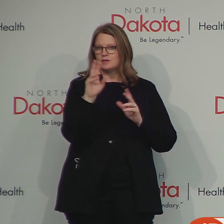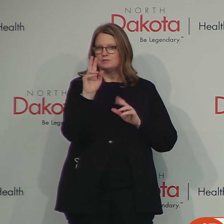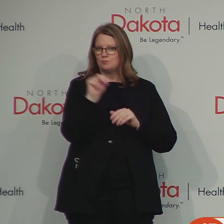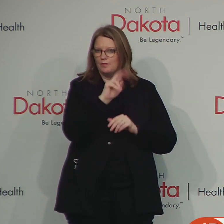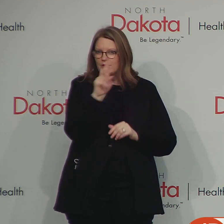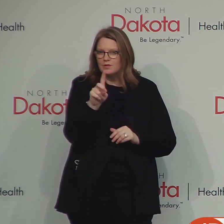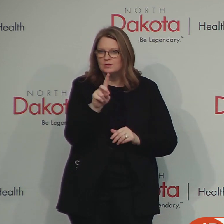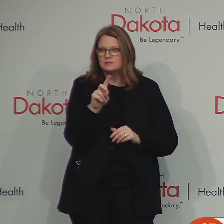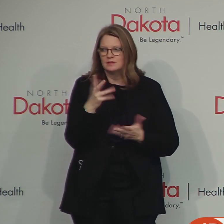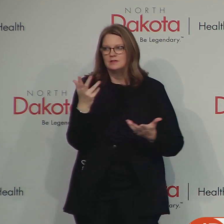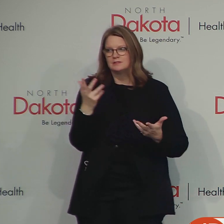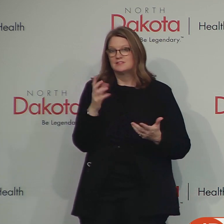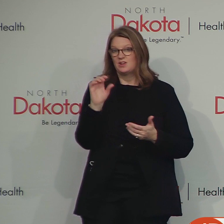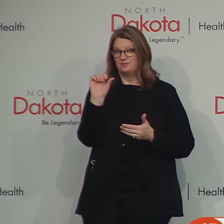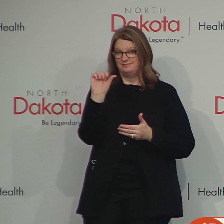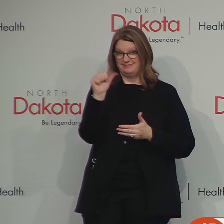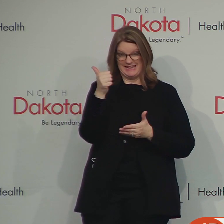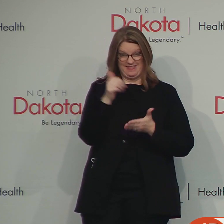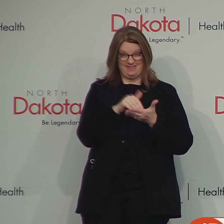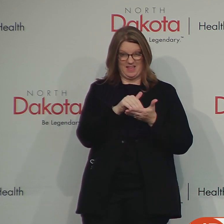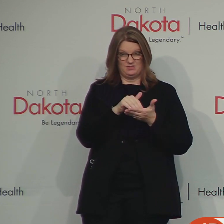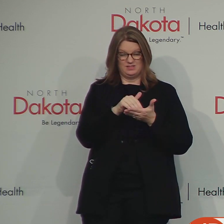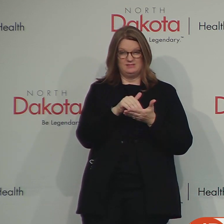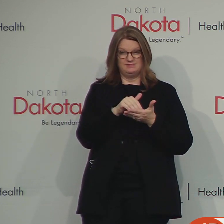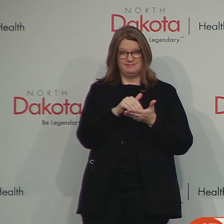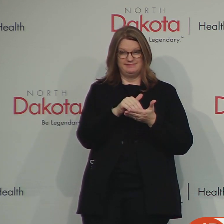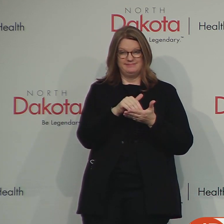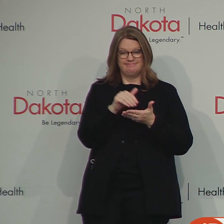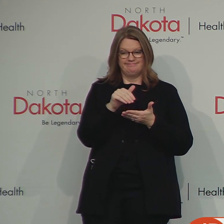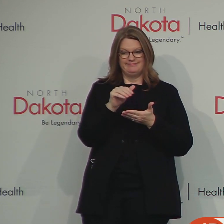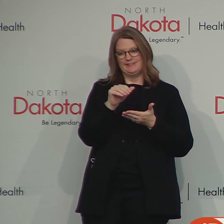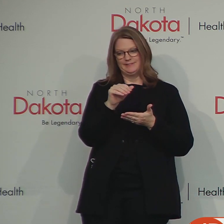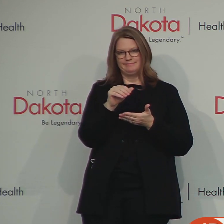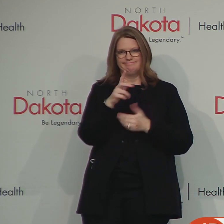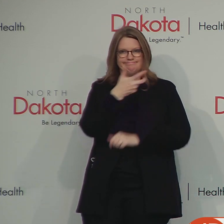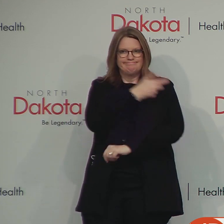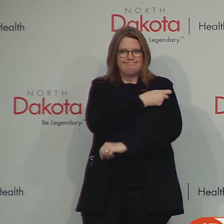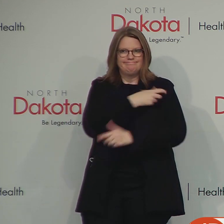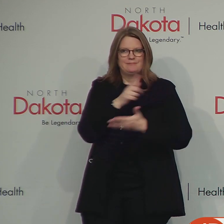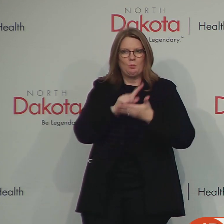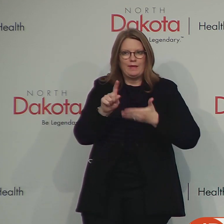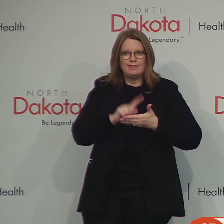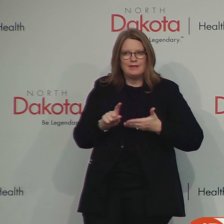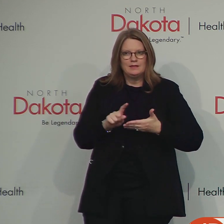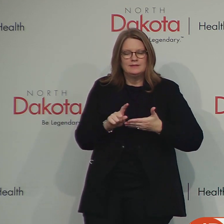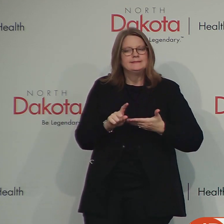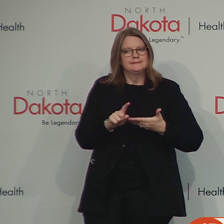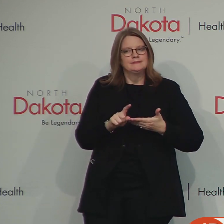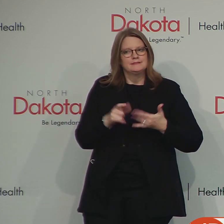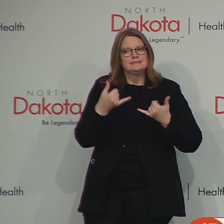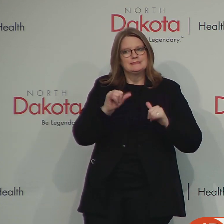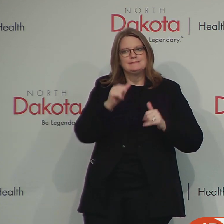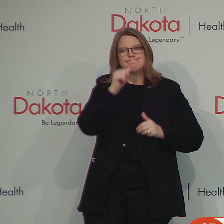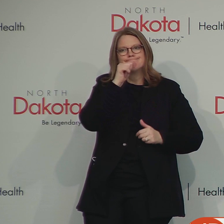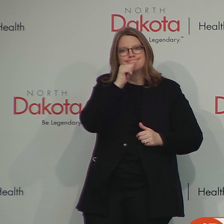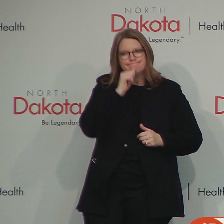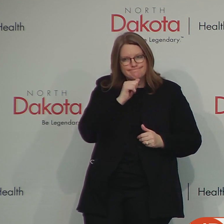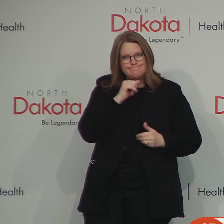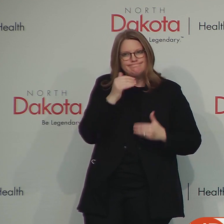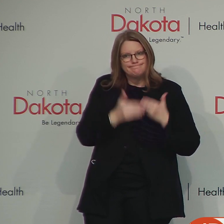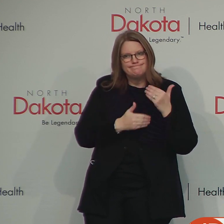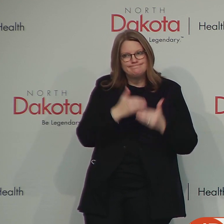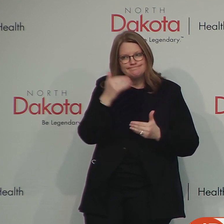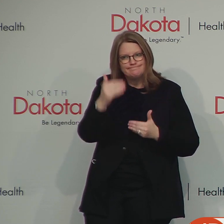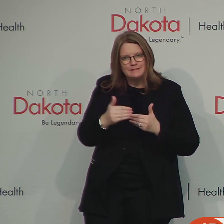10,000 doses a week, it will take quite a while to get through that phase. So again, we want people to be patient, but vigilant and looking around at